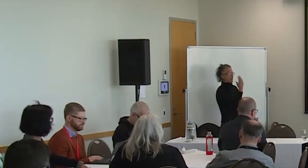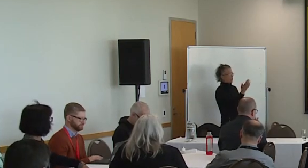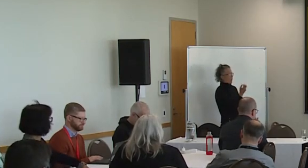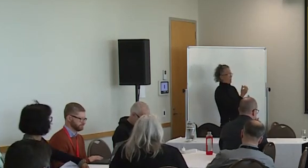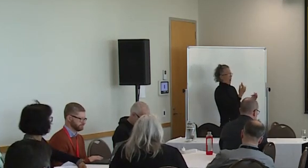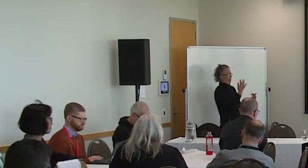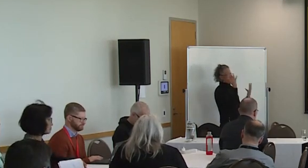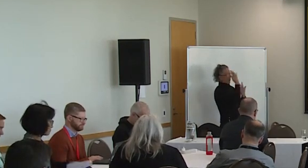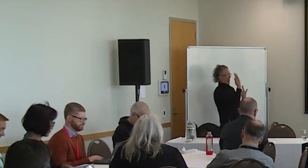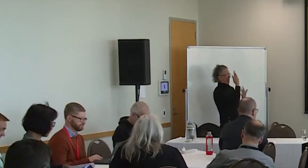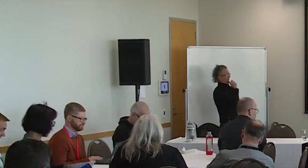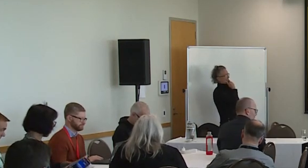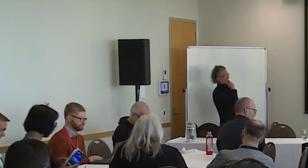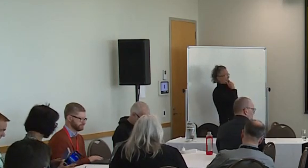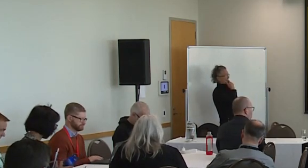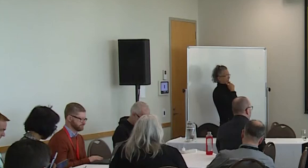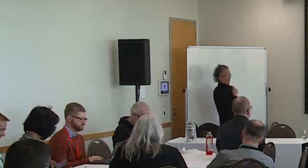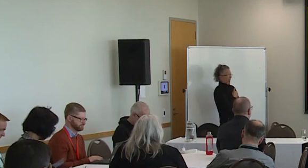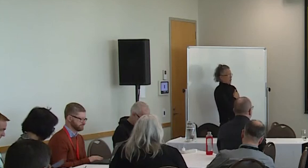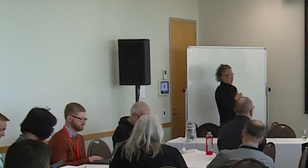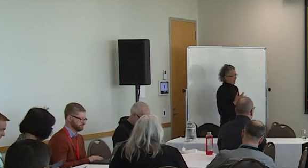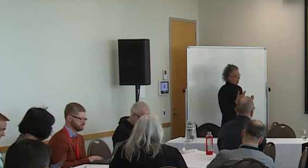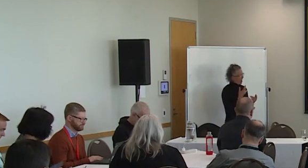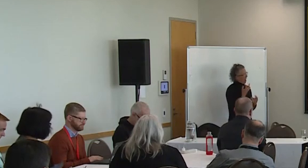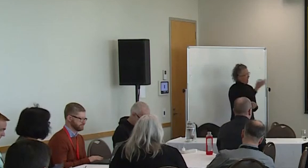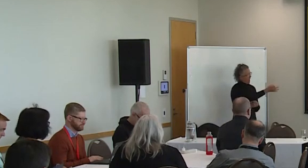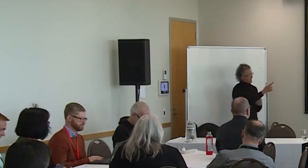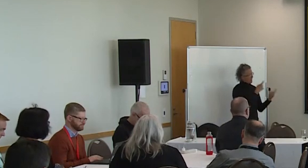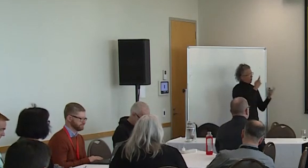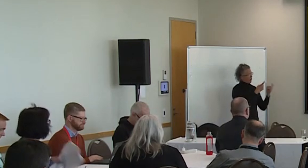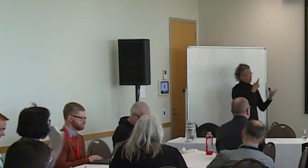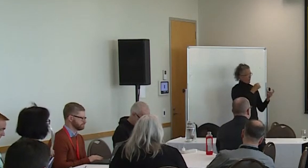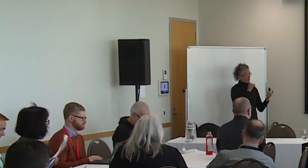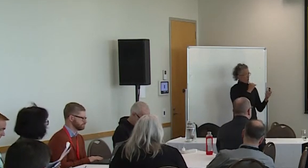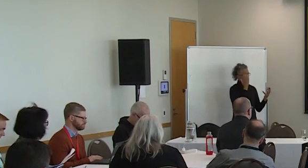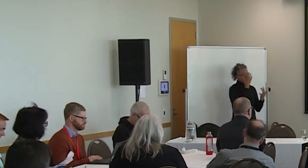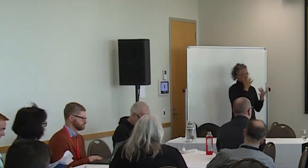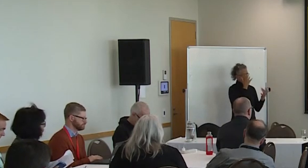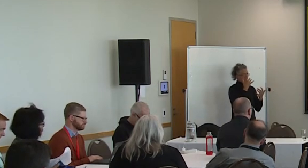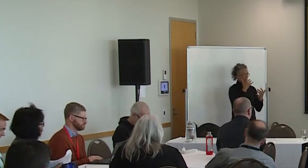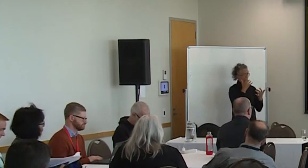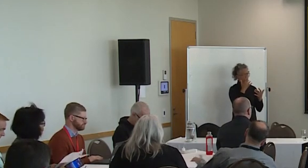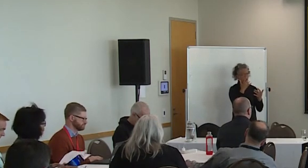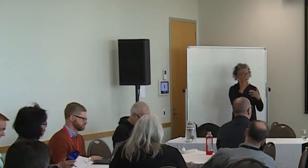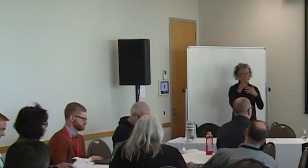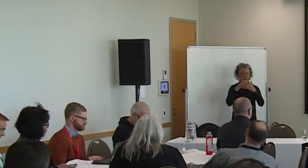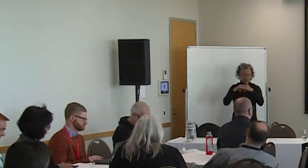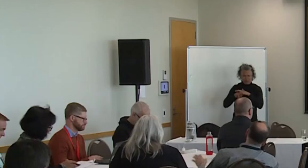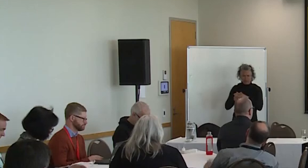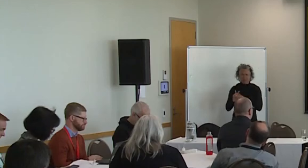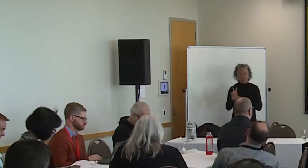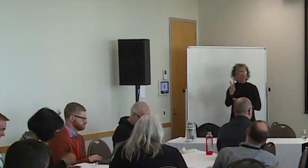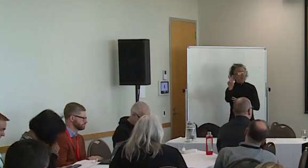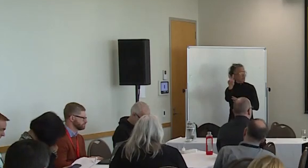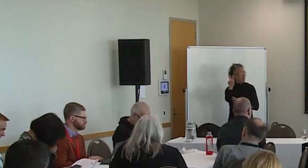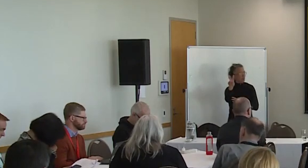think about. Really enjoyable. I wondered if you'd considered kind of going the other way. You were talking about going outwards. And I'm thinking about technologies,